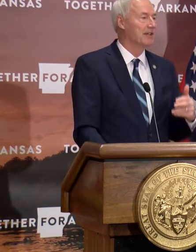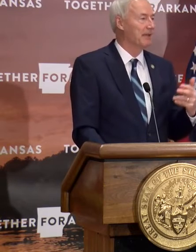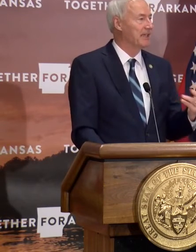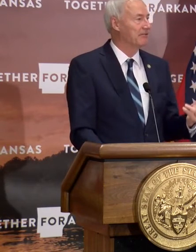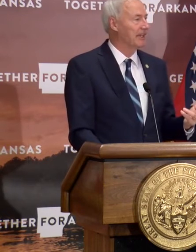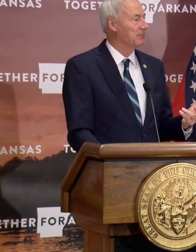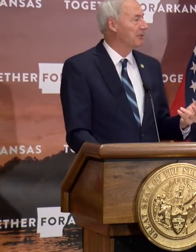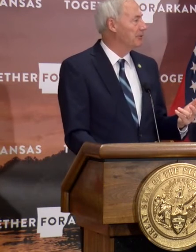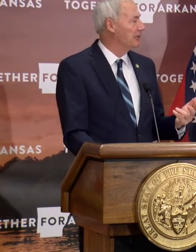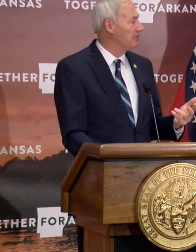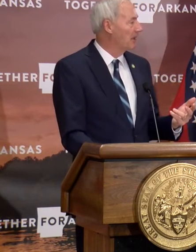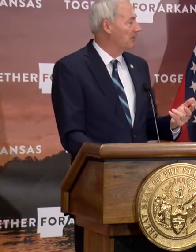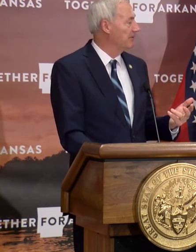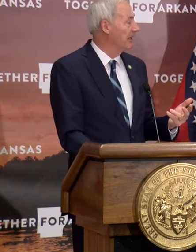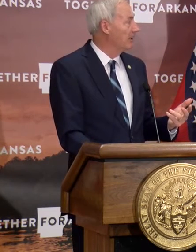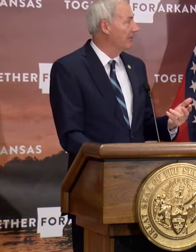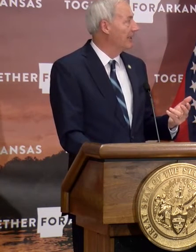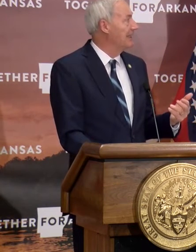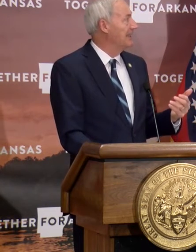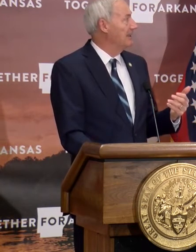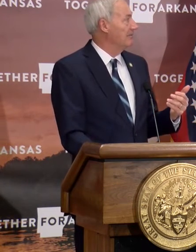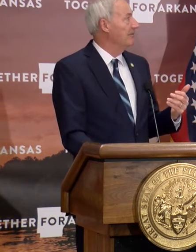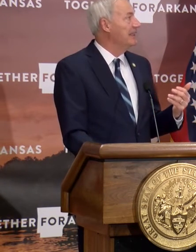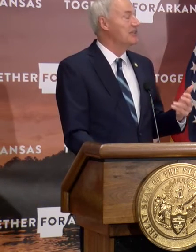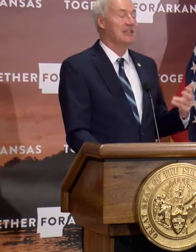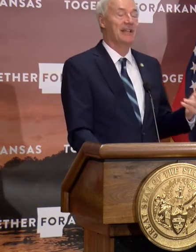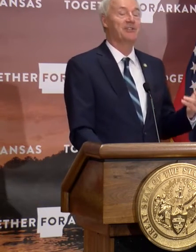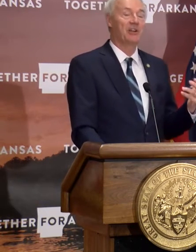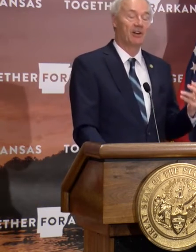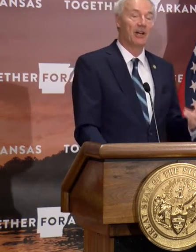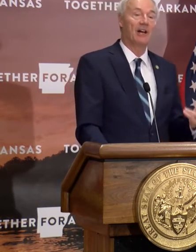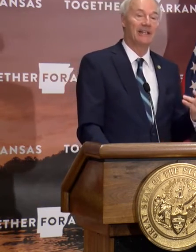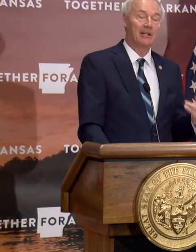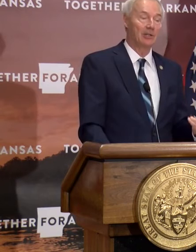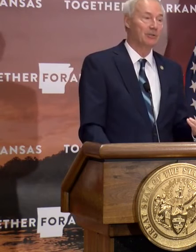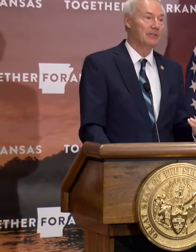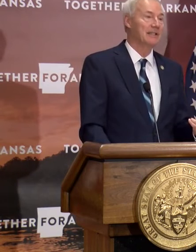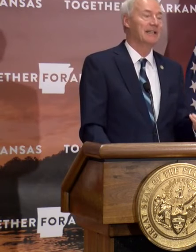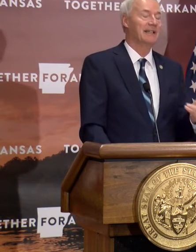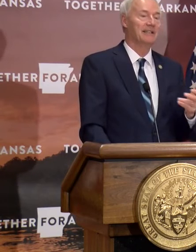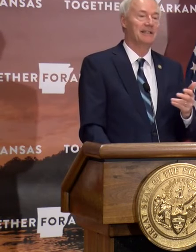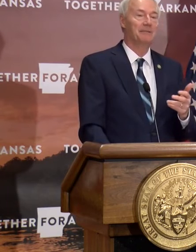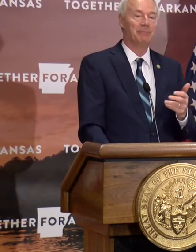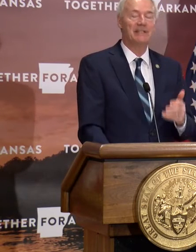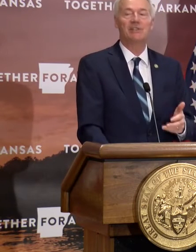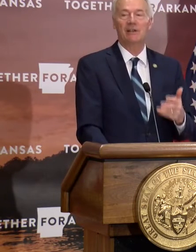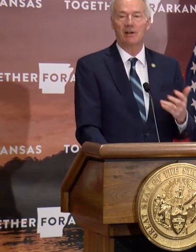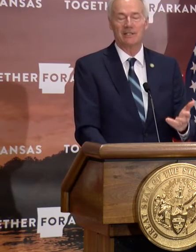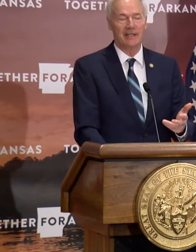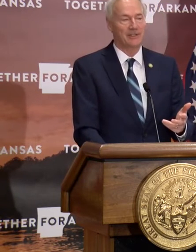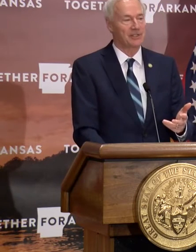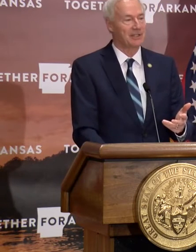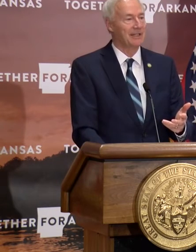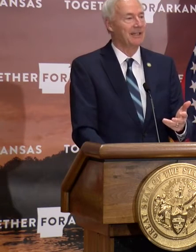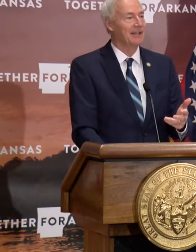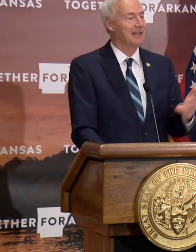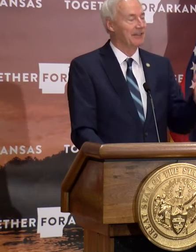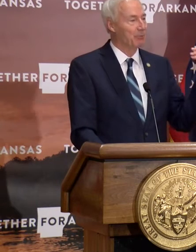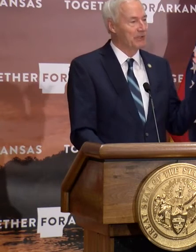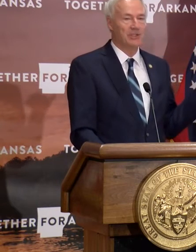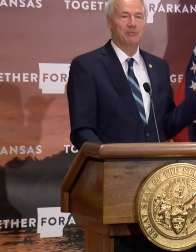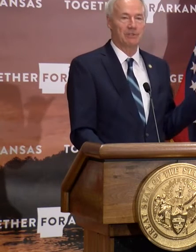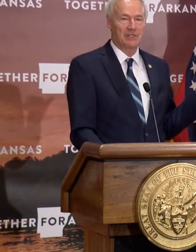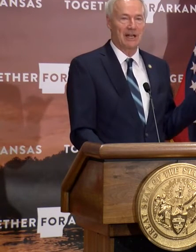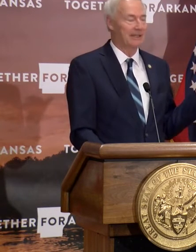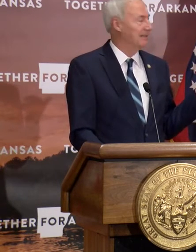We're trying to make it available through the Department of Health. These tests are not included in the PCR test